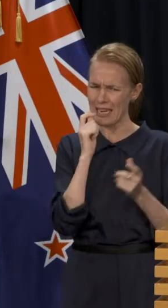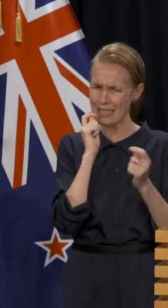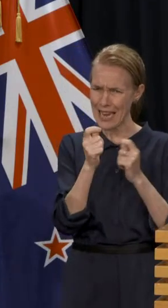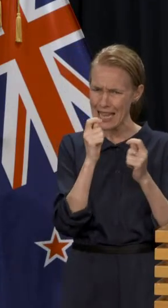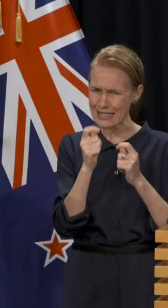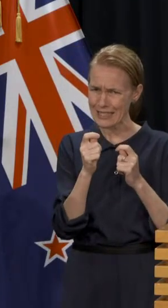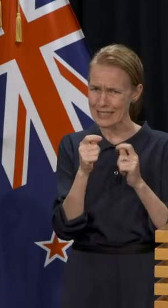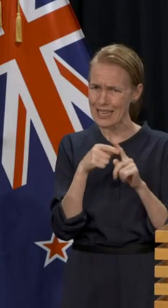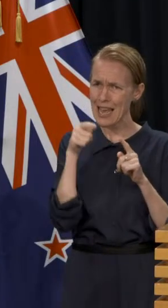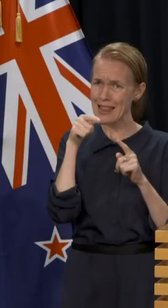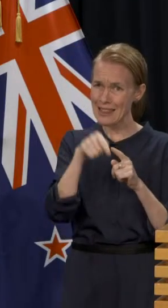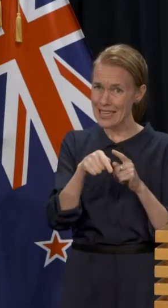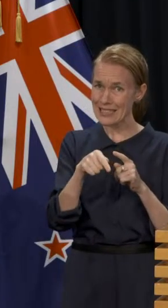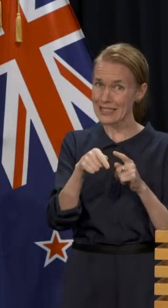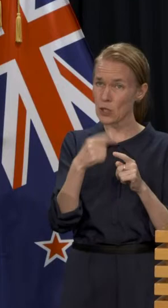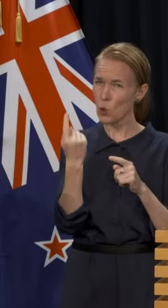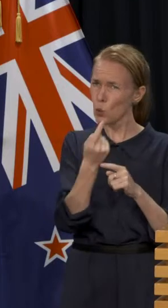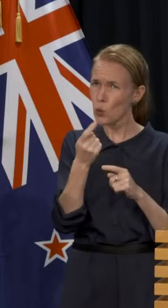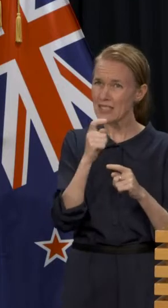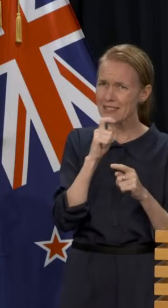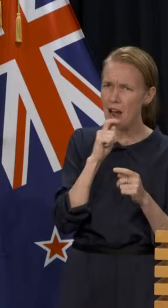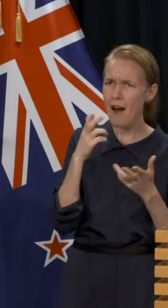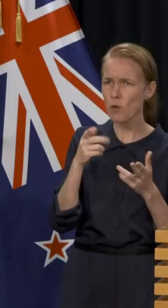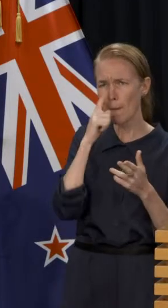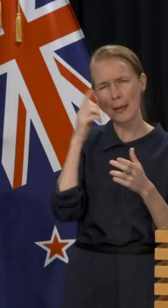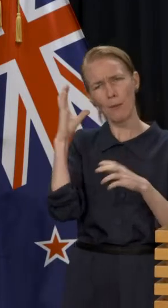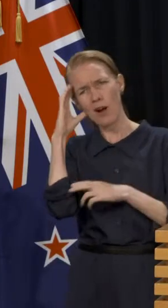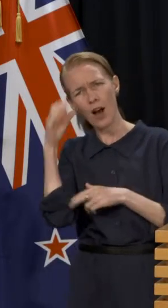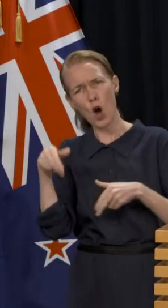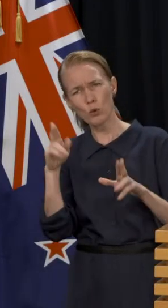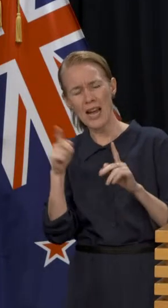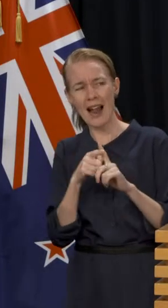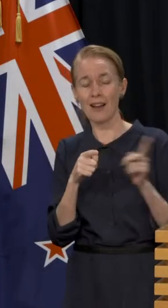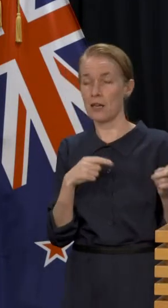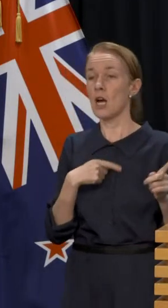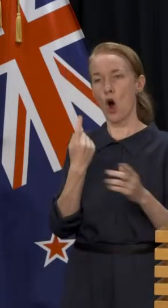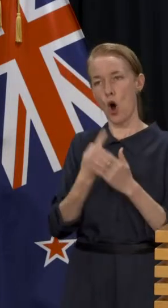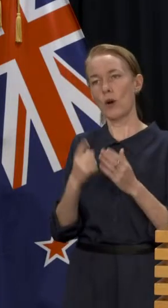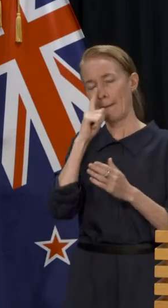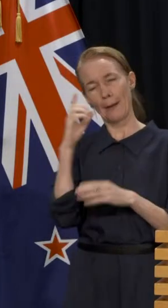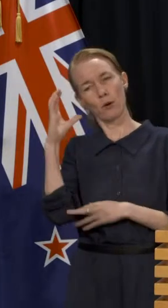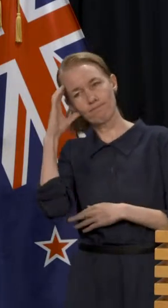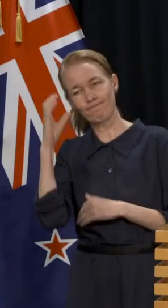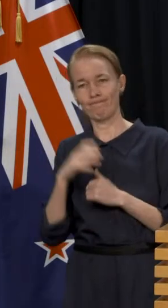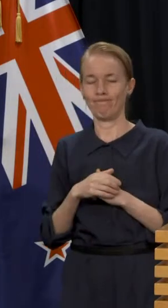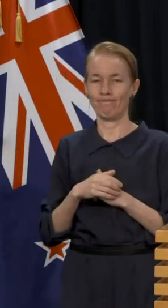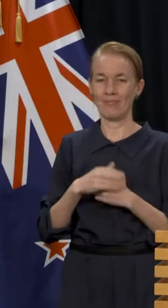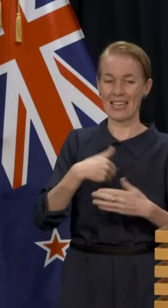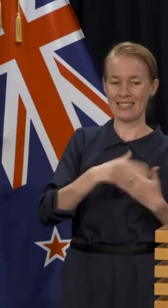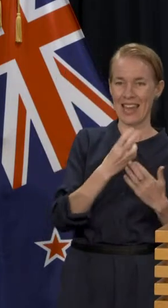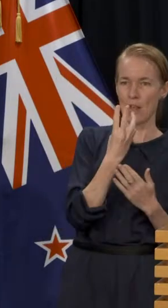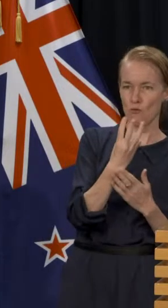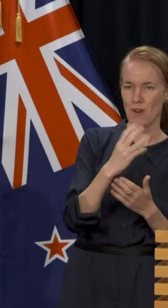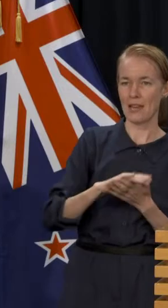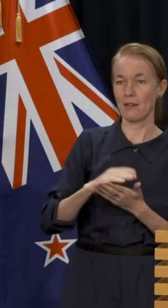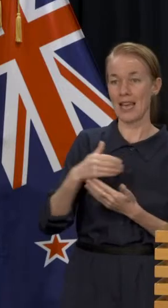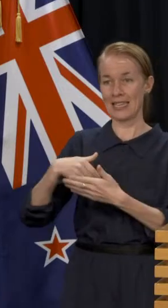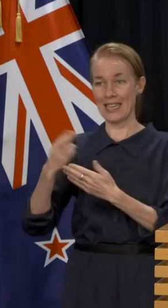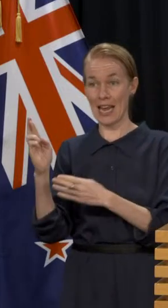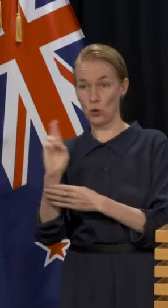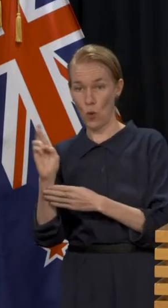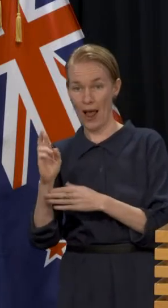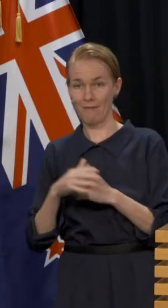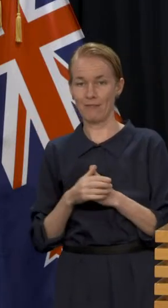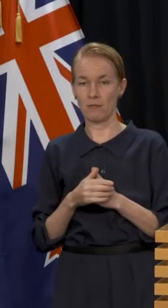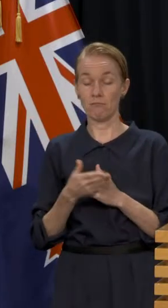the facilities? That's just the guests who are there having their around day 3 or around day 12 tests. Just back on the drivers, you said that a